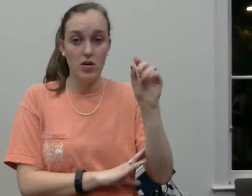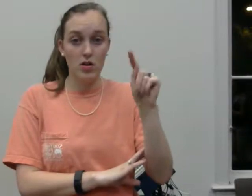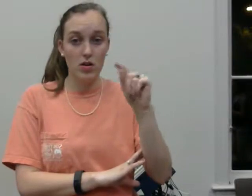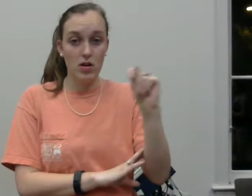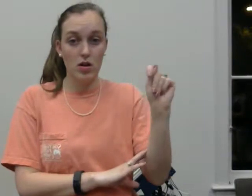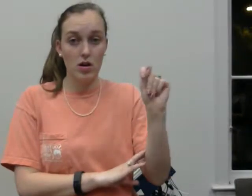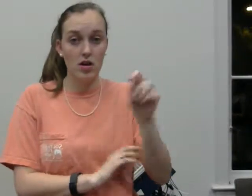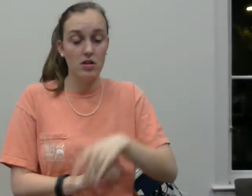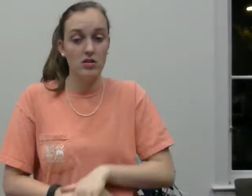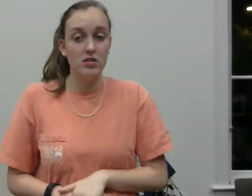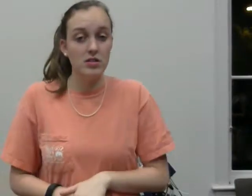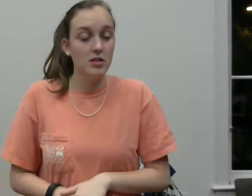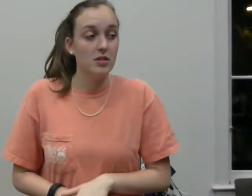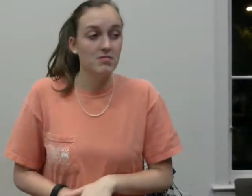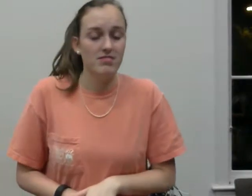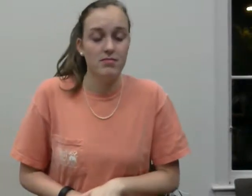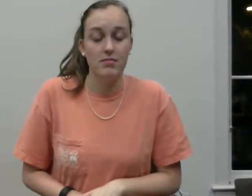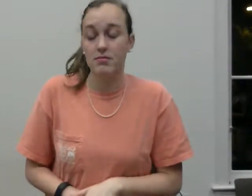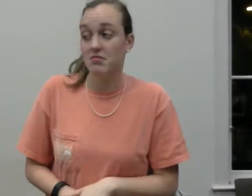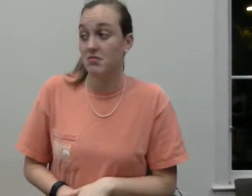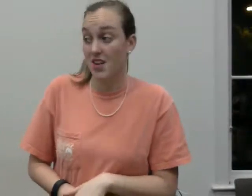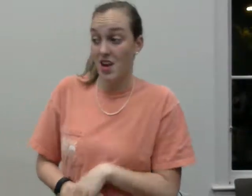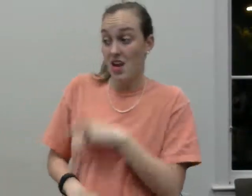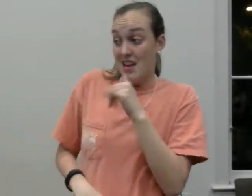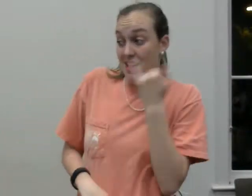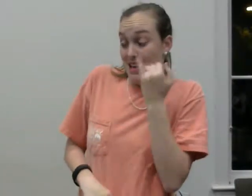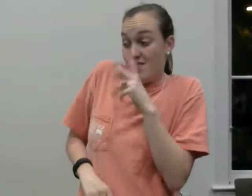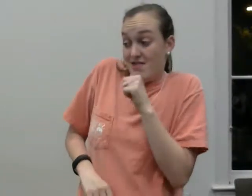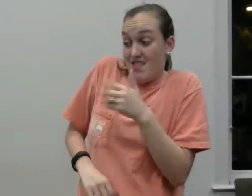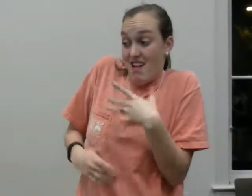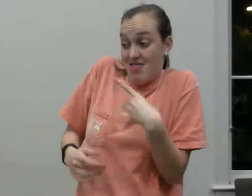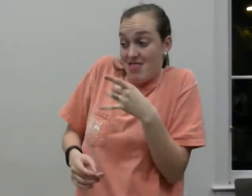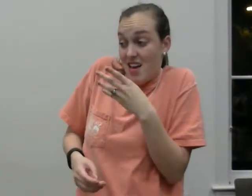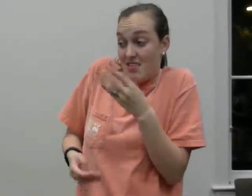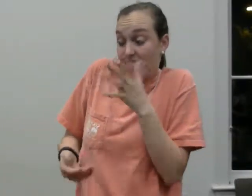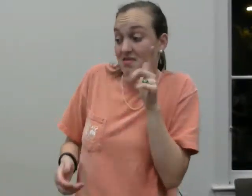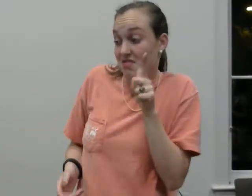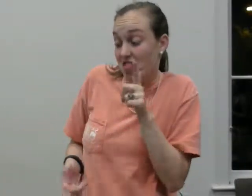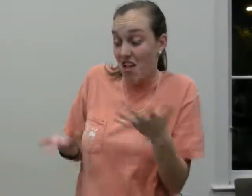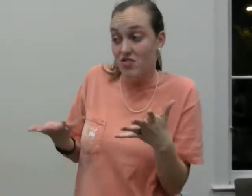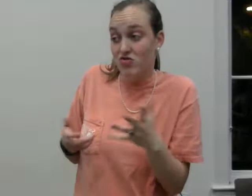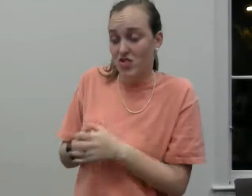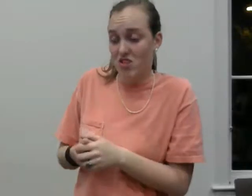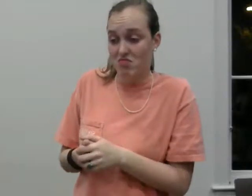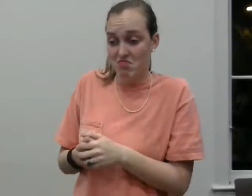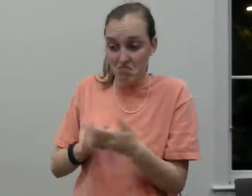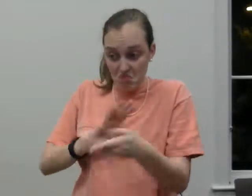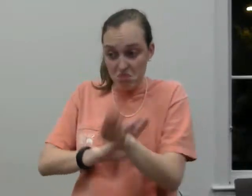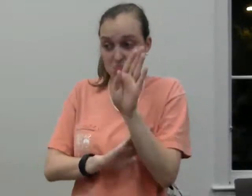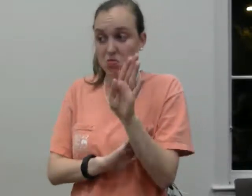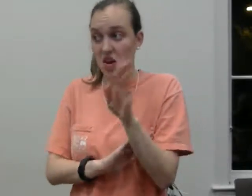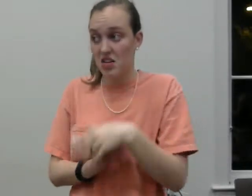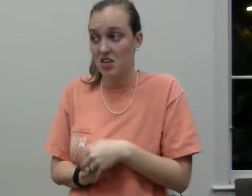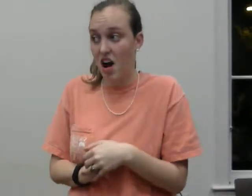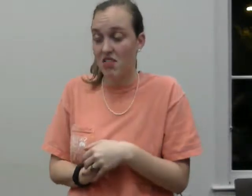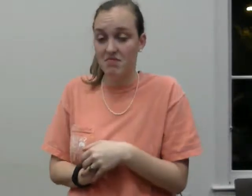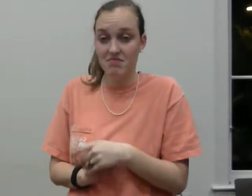lunch? Boycott your school lunch, but it can't just be you. It has to be like school-wide and for a long period of time, and things will change. That's what happened then.